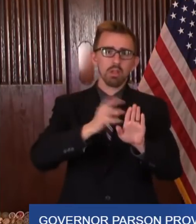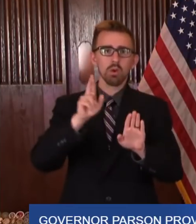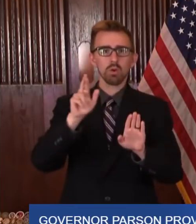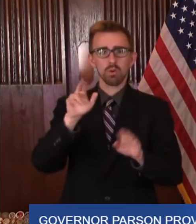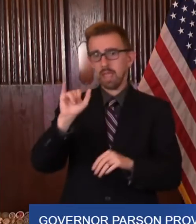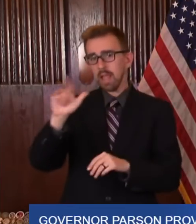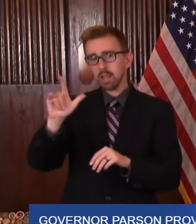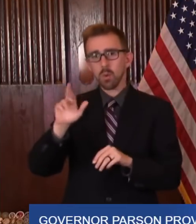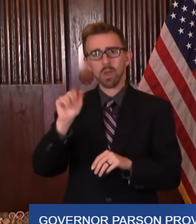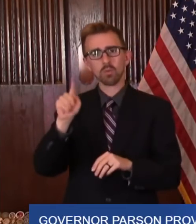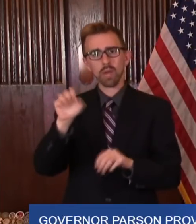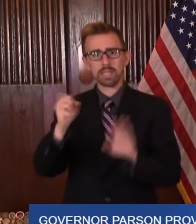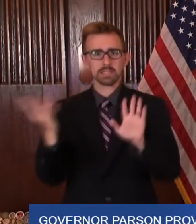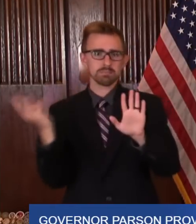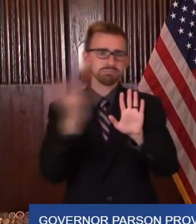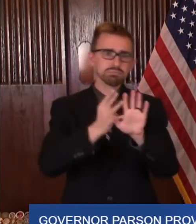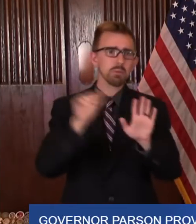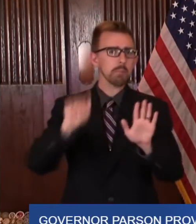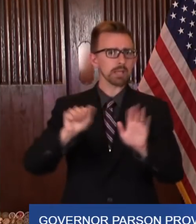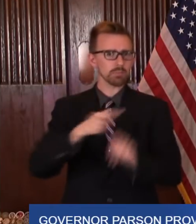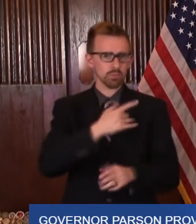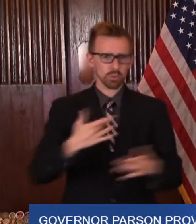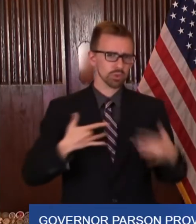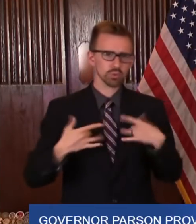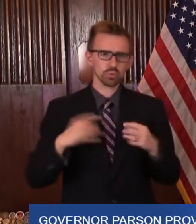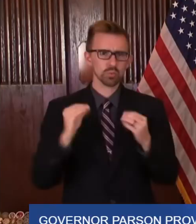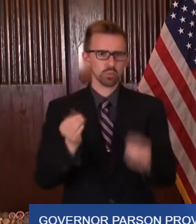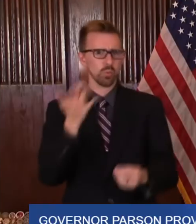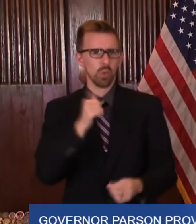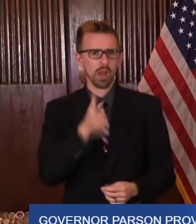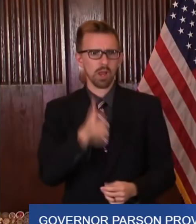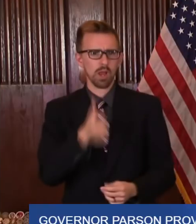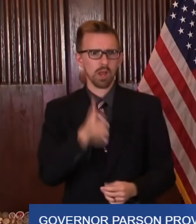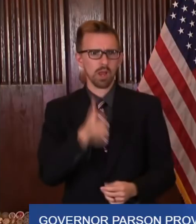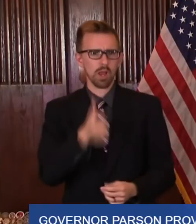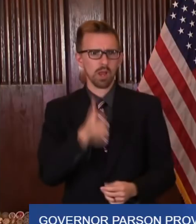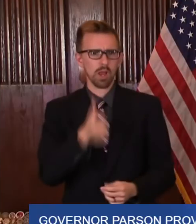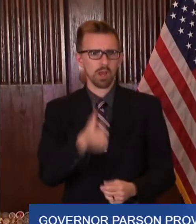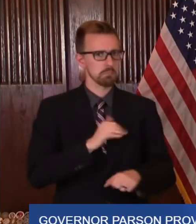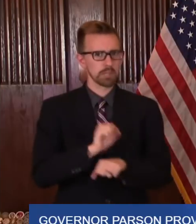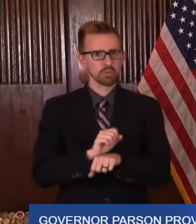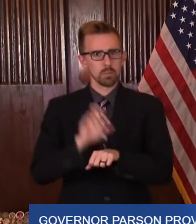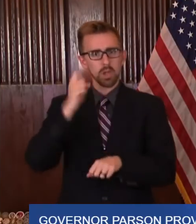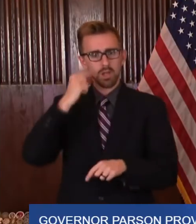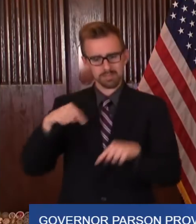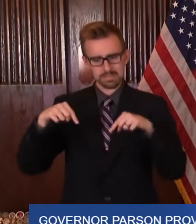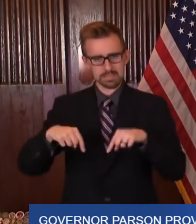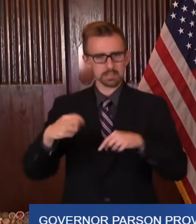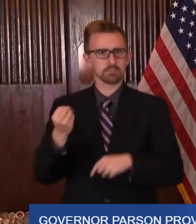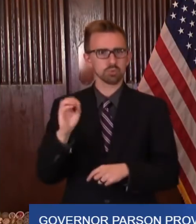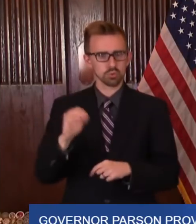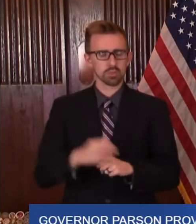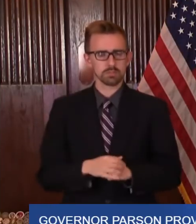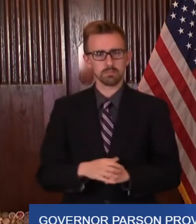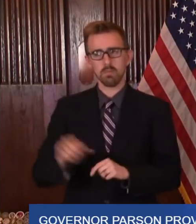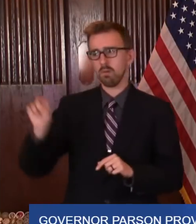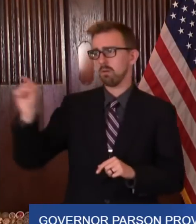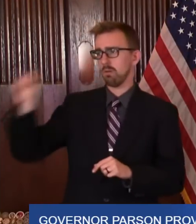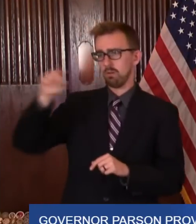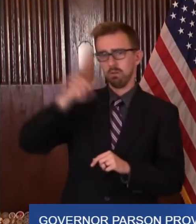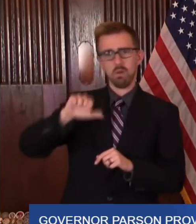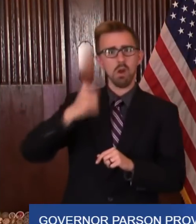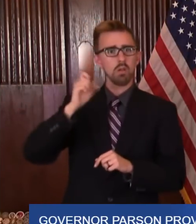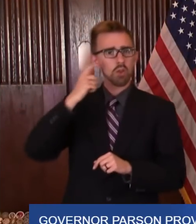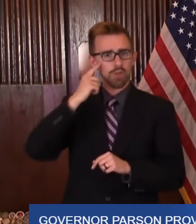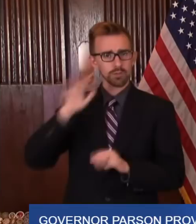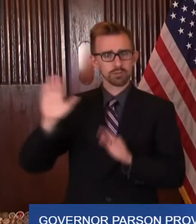for instance. Why are you not concerned about that? Well, first of all, my job is to be the governor of the state of Missouri, and governor's the one